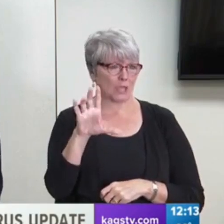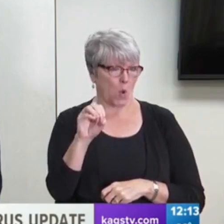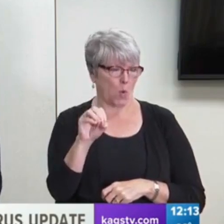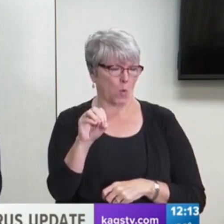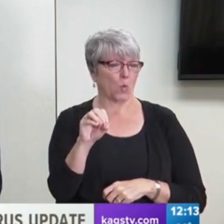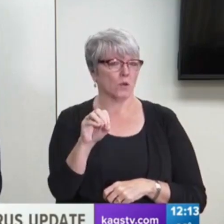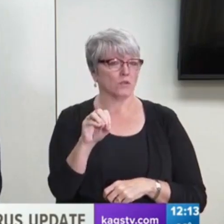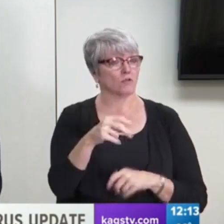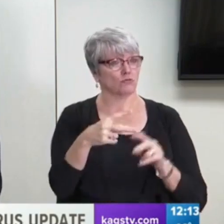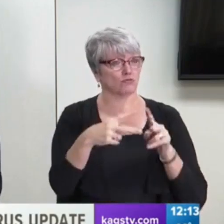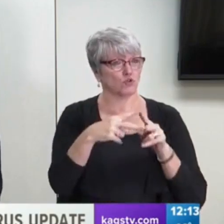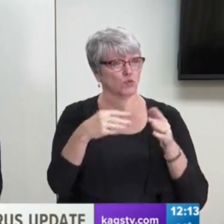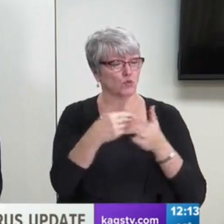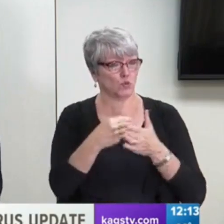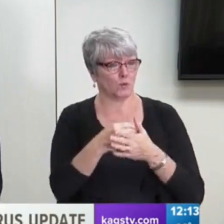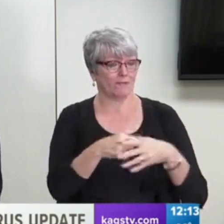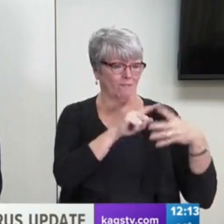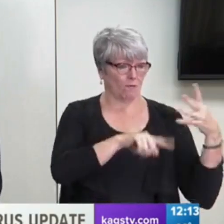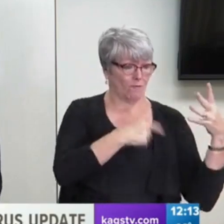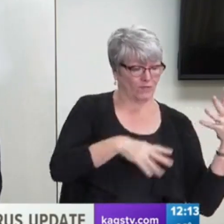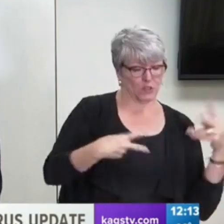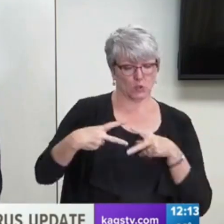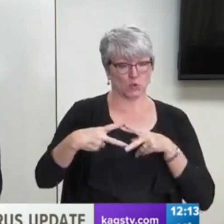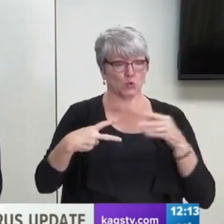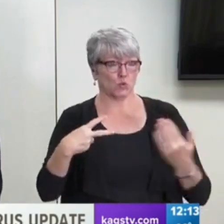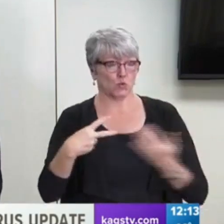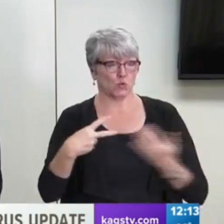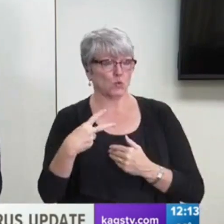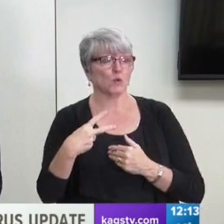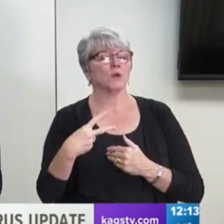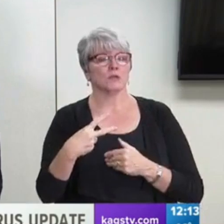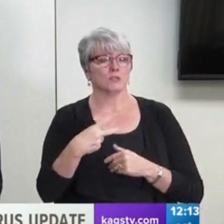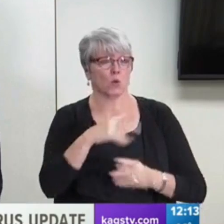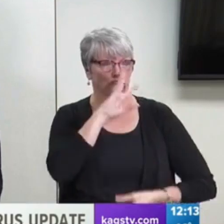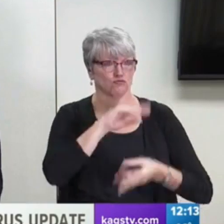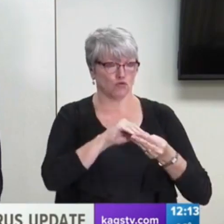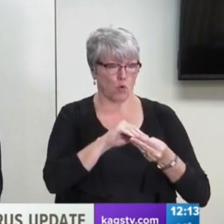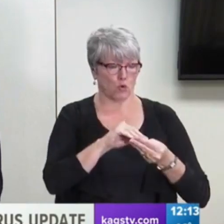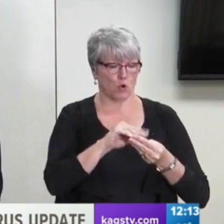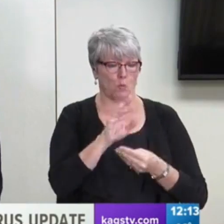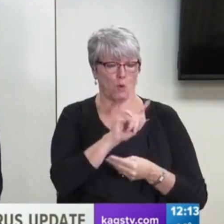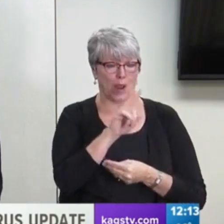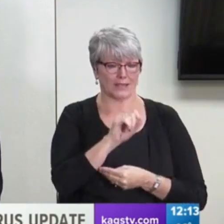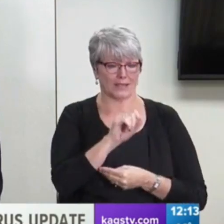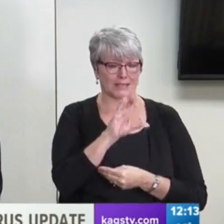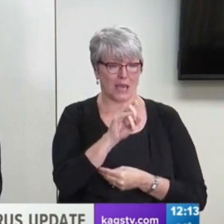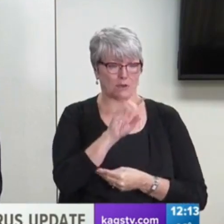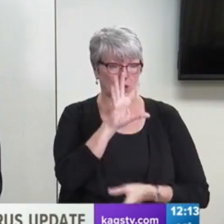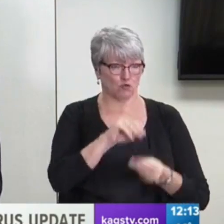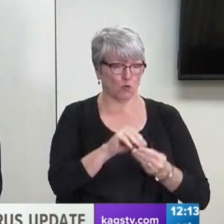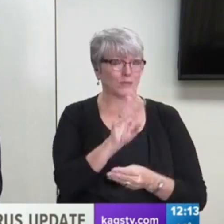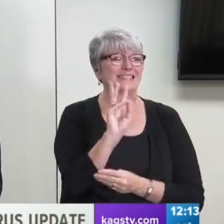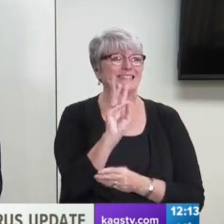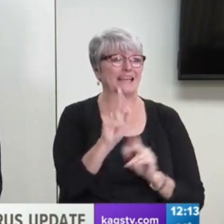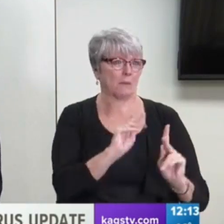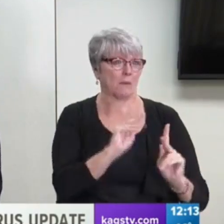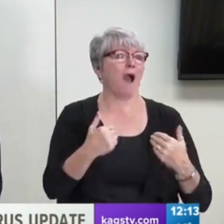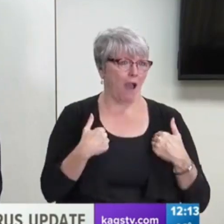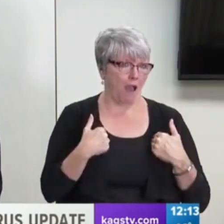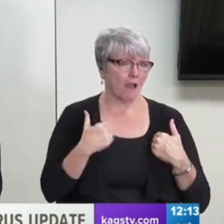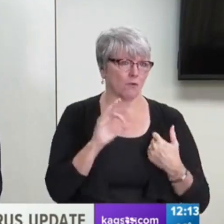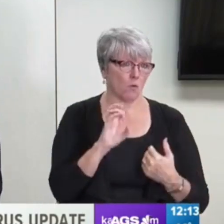are the two new cases that we are reporting today to bring our total in Brazos County to 6. We also have another case of a